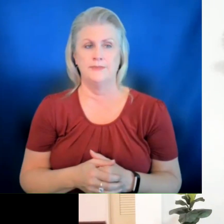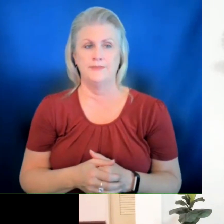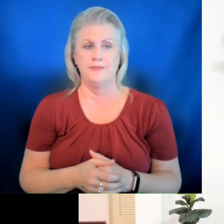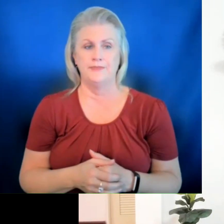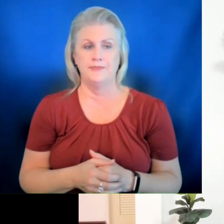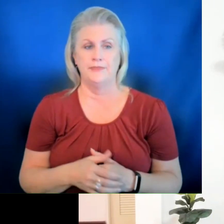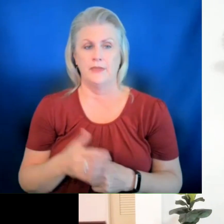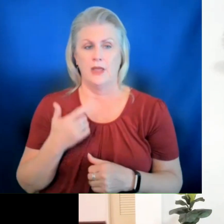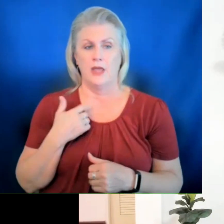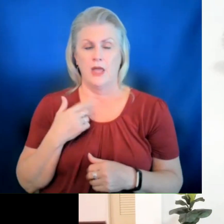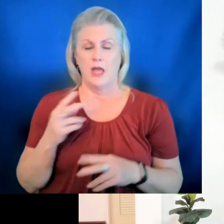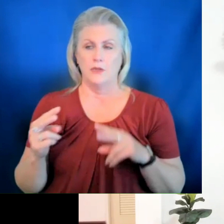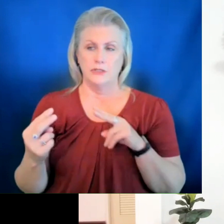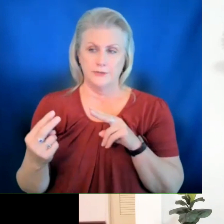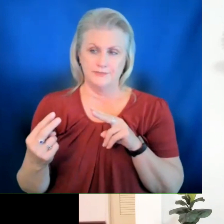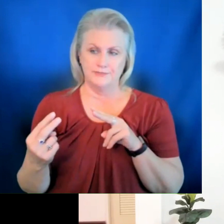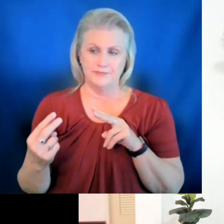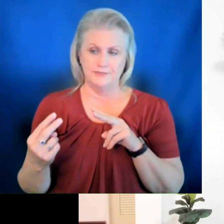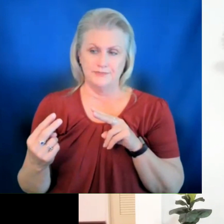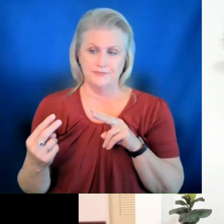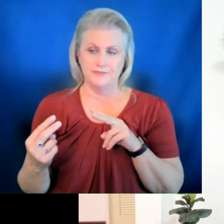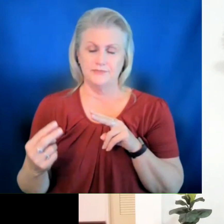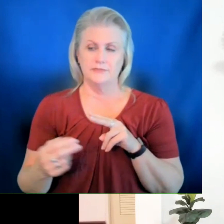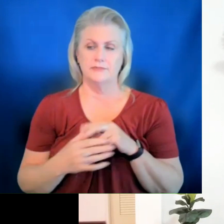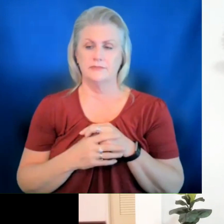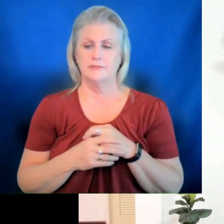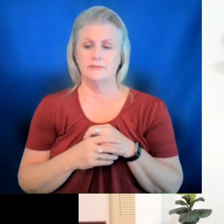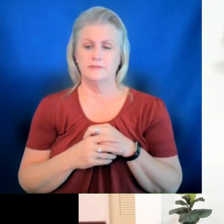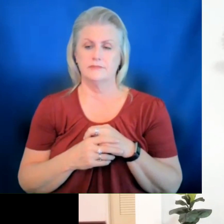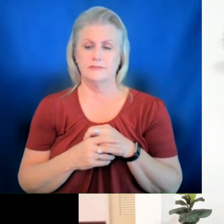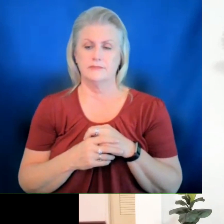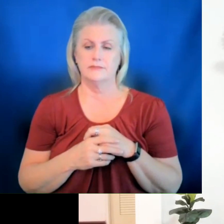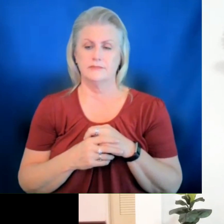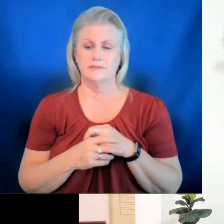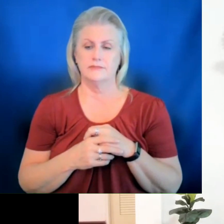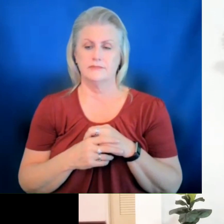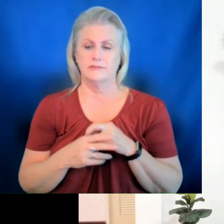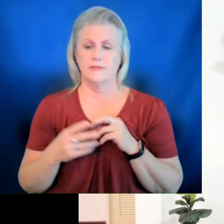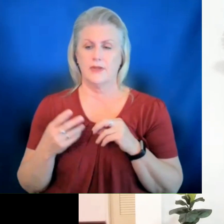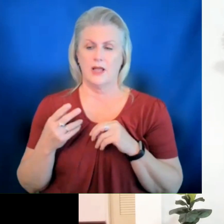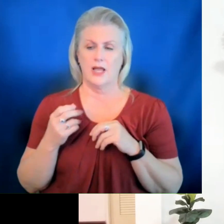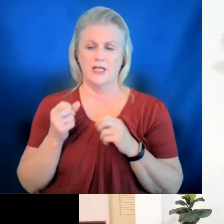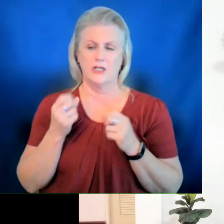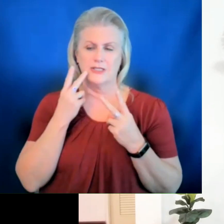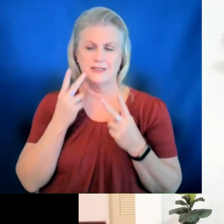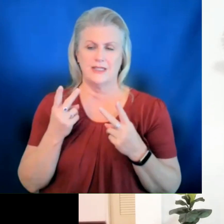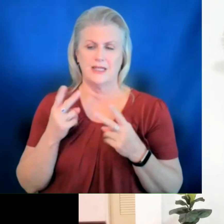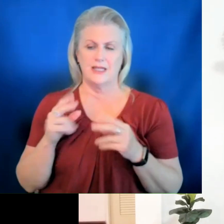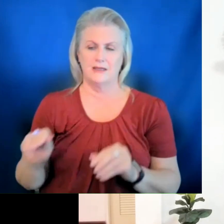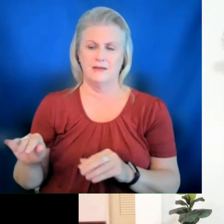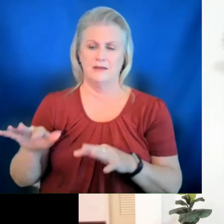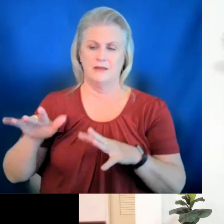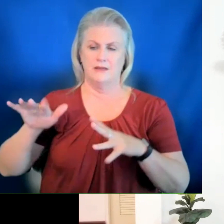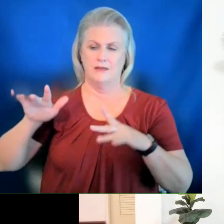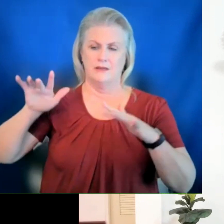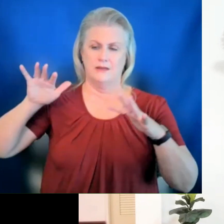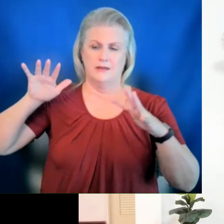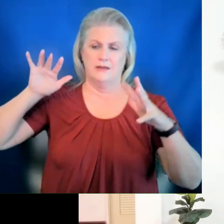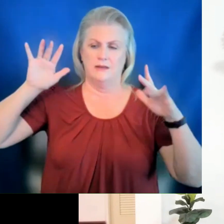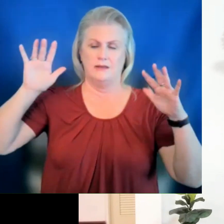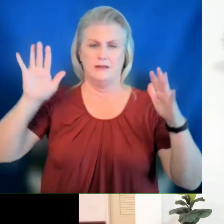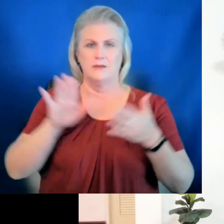can do. I was looking at him and all he was